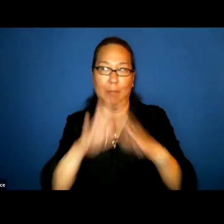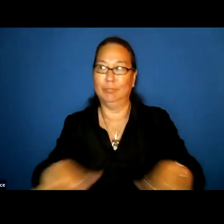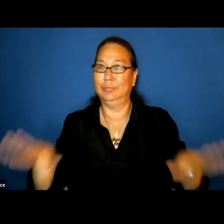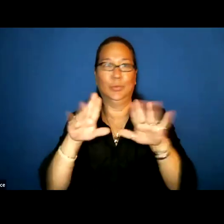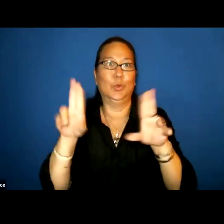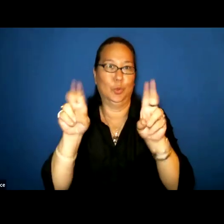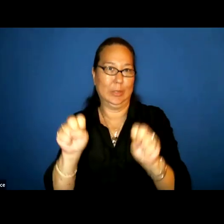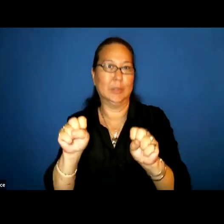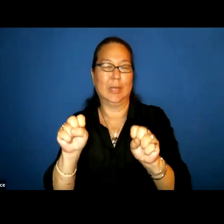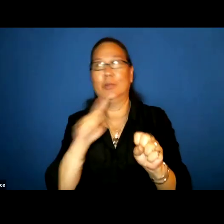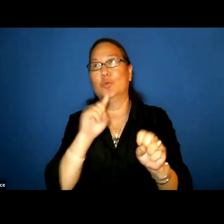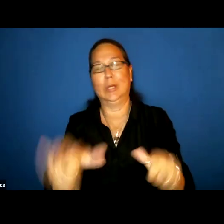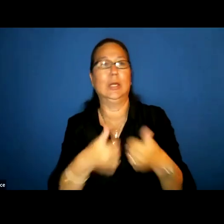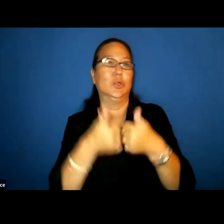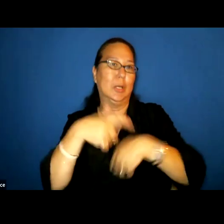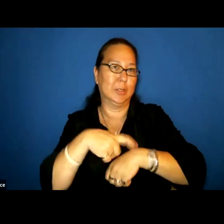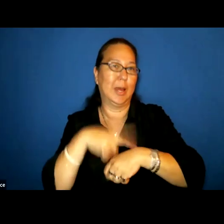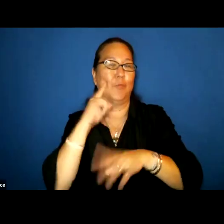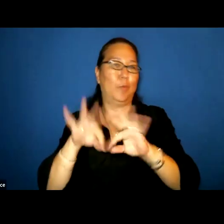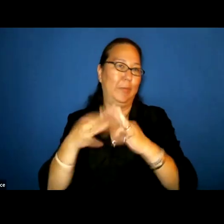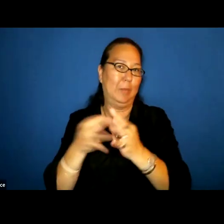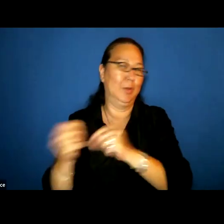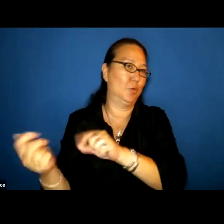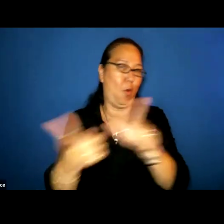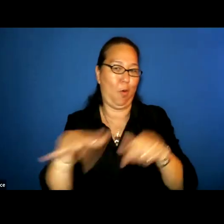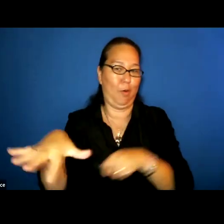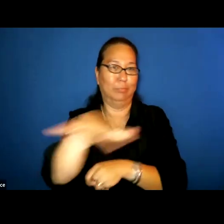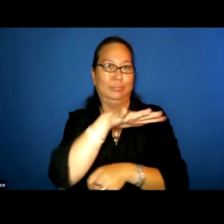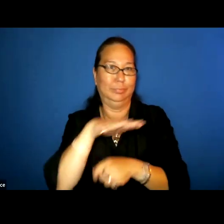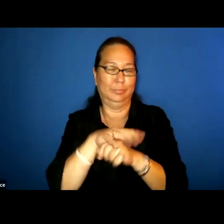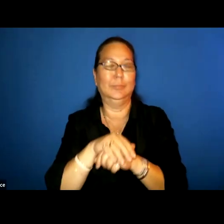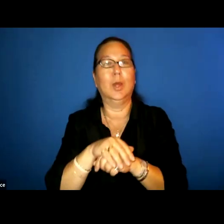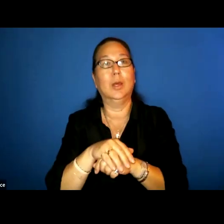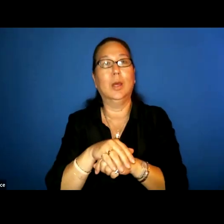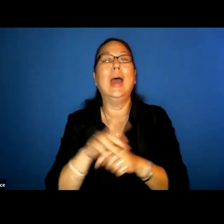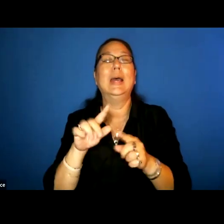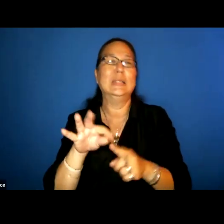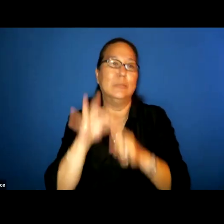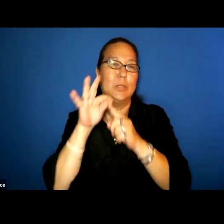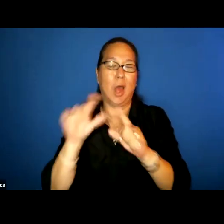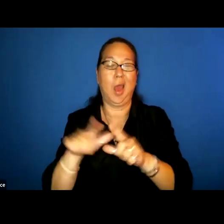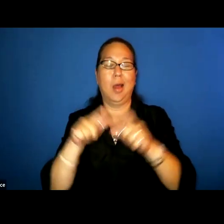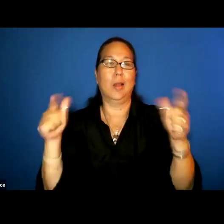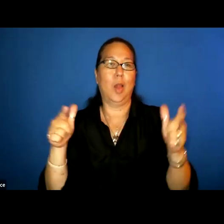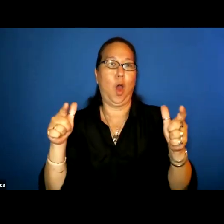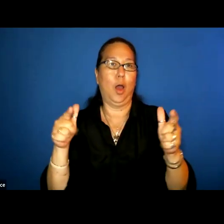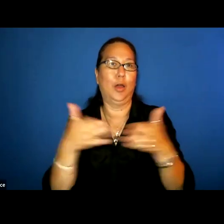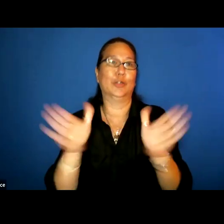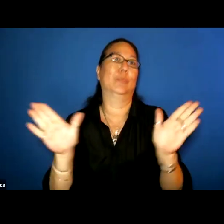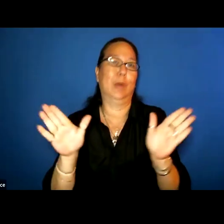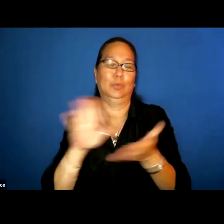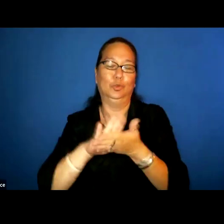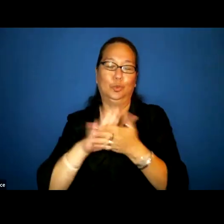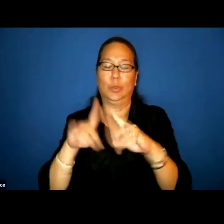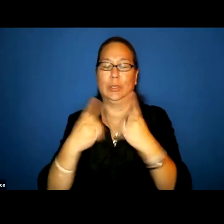very challenging time for families everywhere, and particularly for large public school districts, particularly for families who are